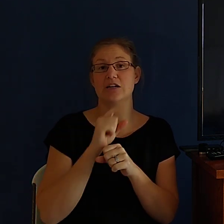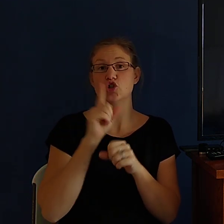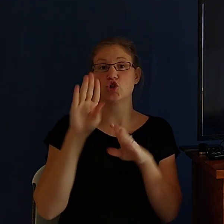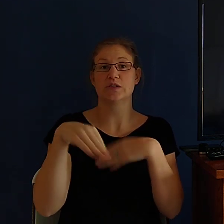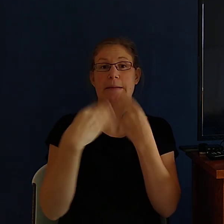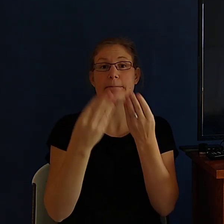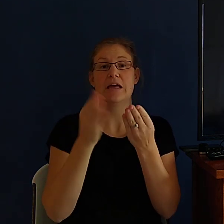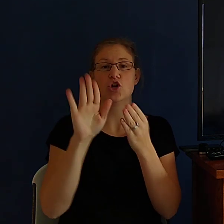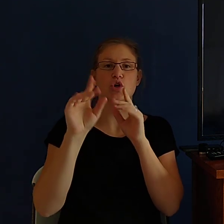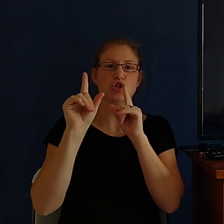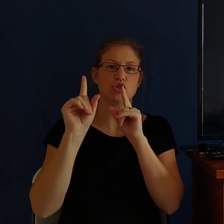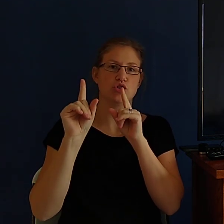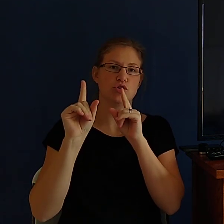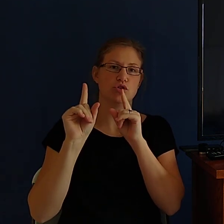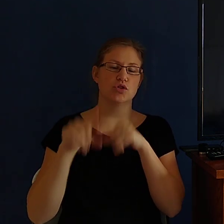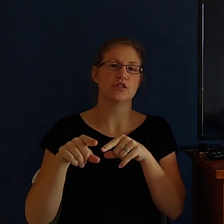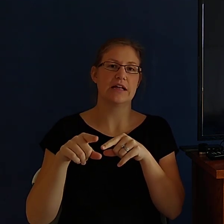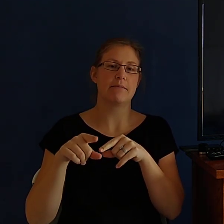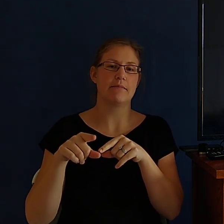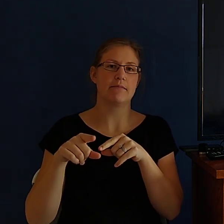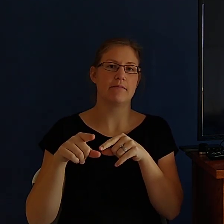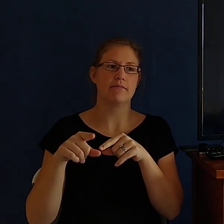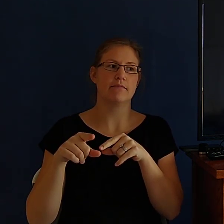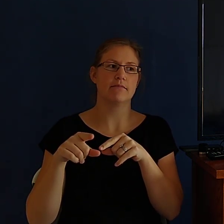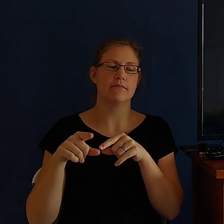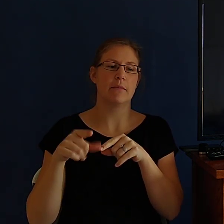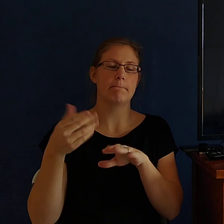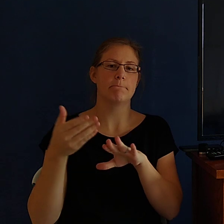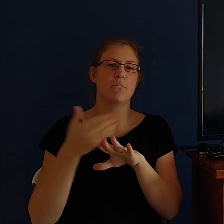solution by the end of the day or before the end of the day.